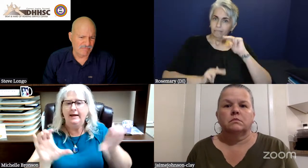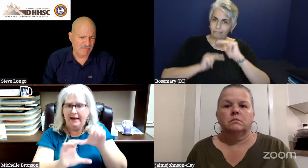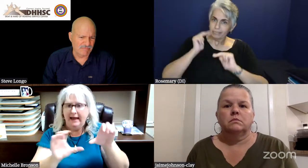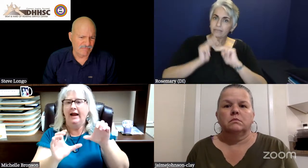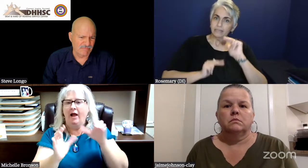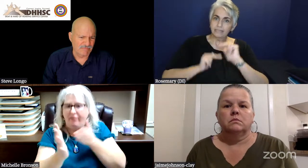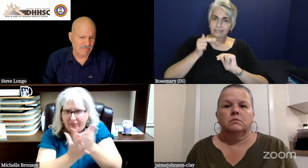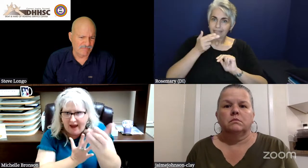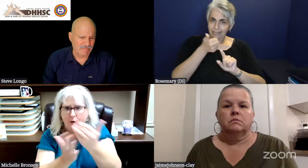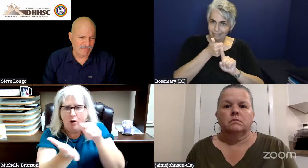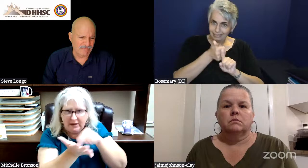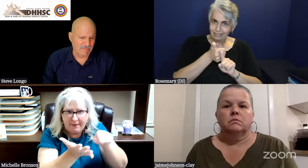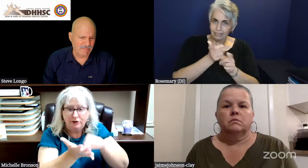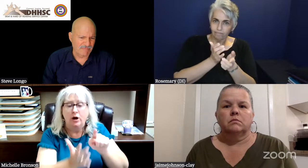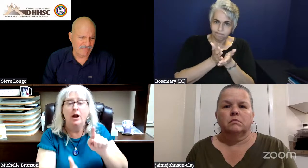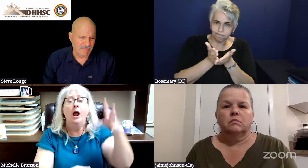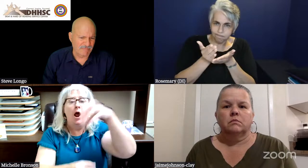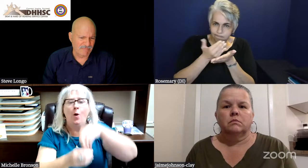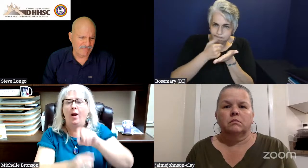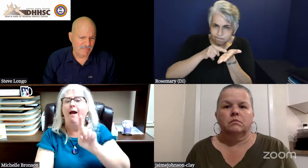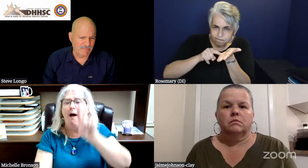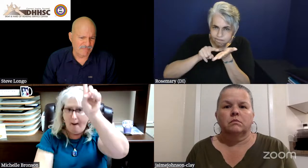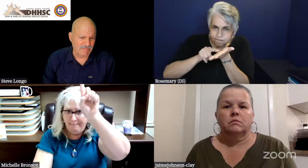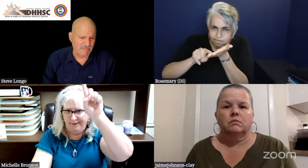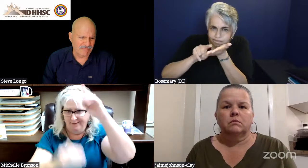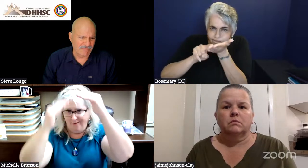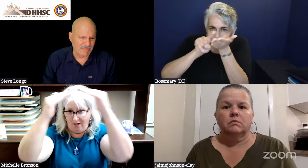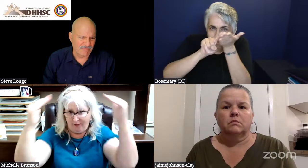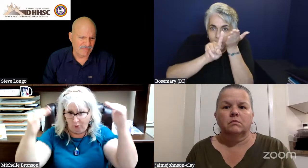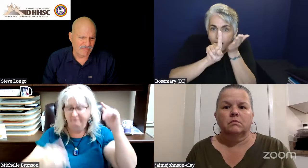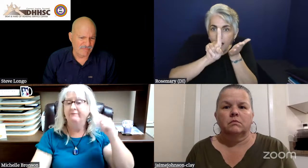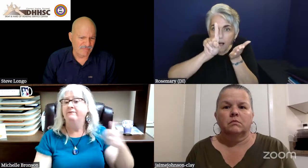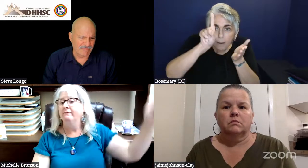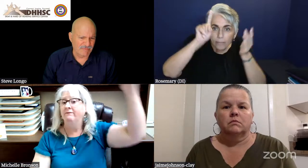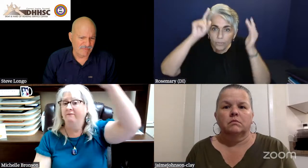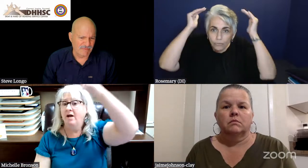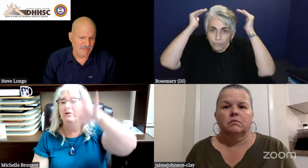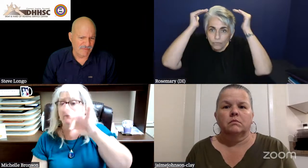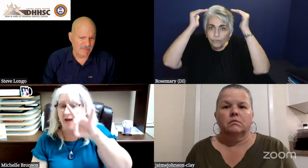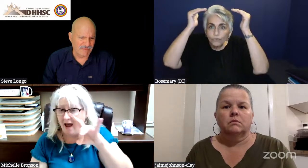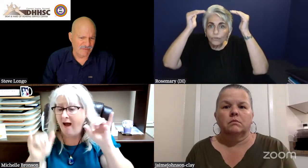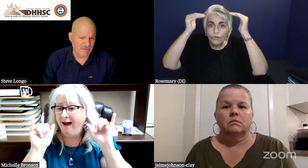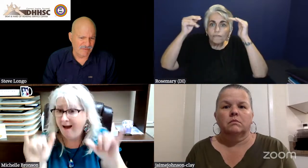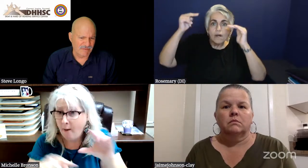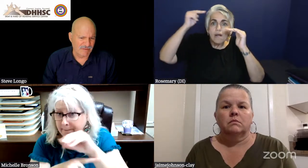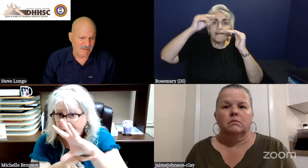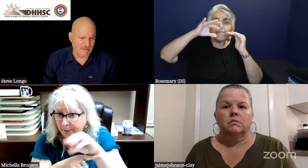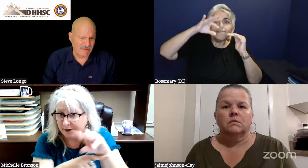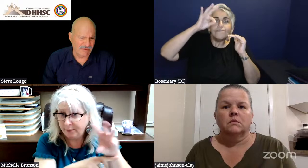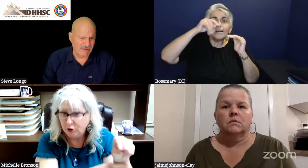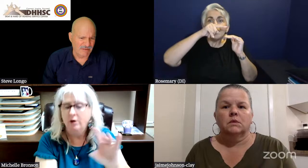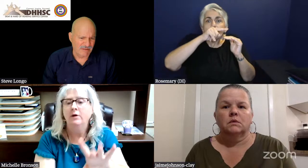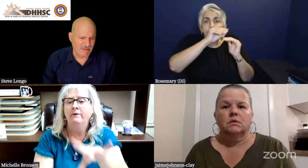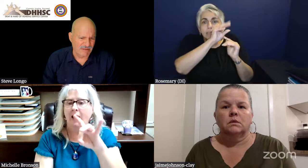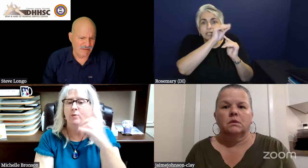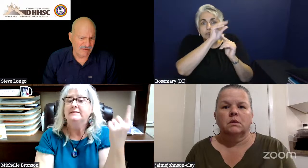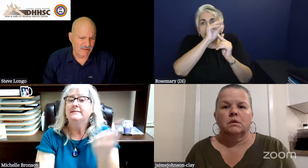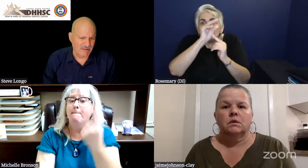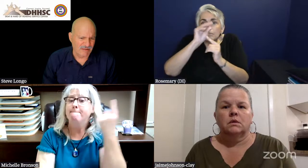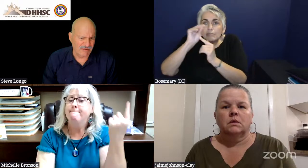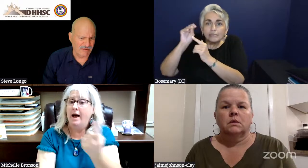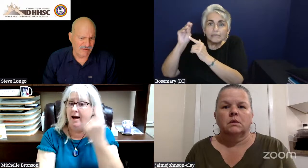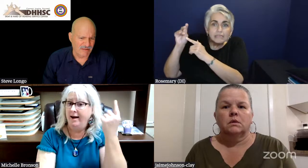and he knows our office well. And he did thoroughly inspect, went up in the roof